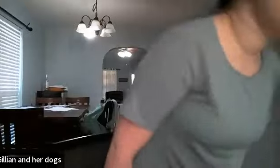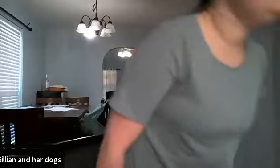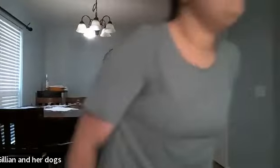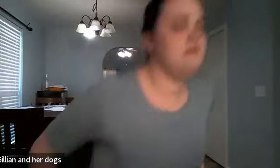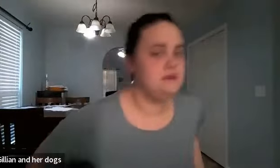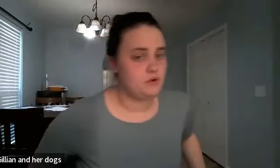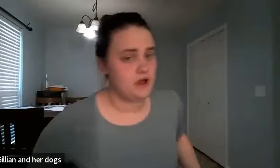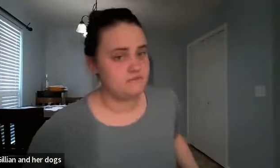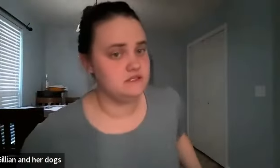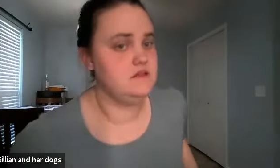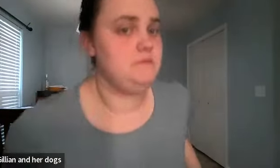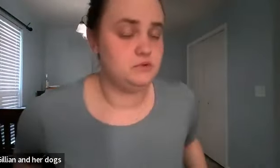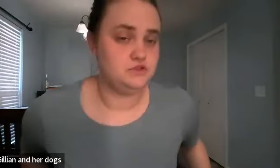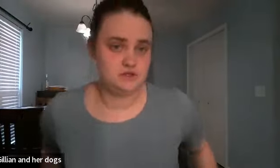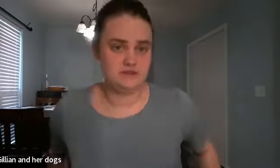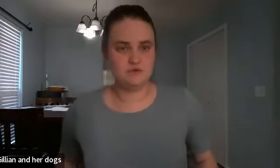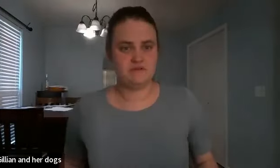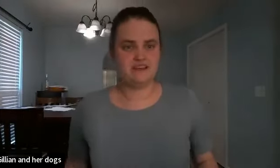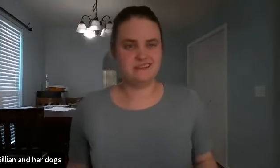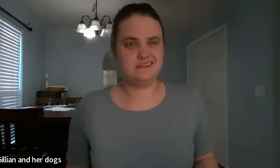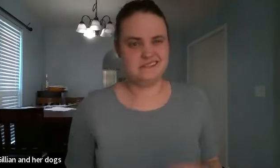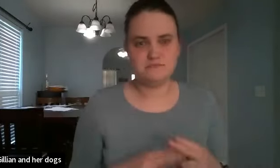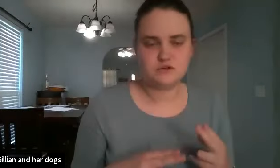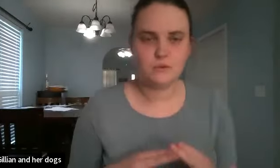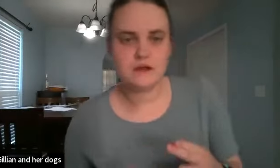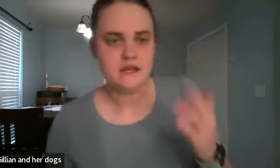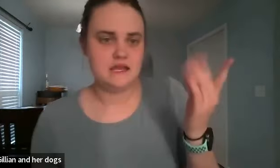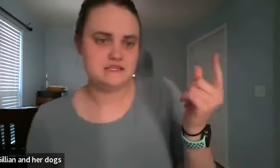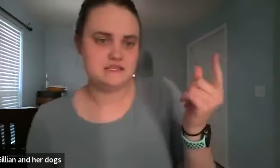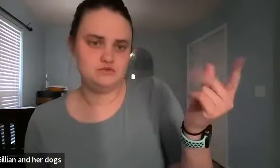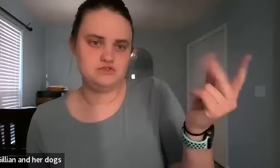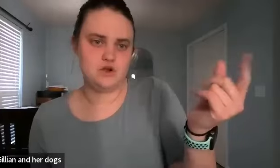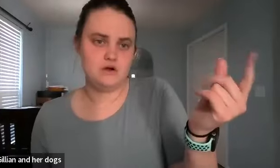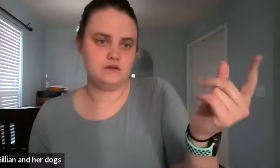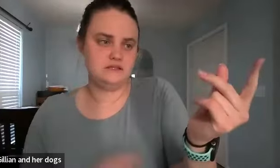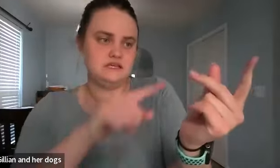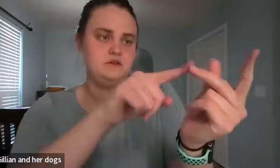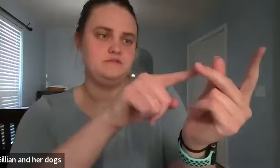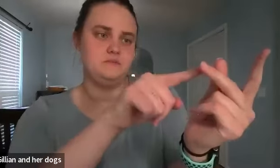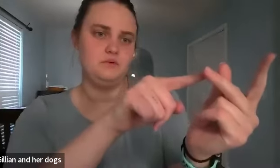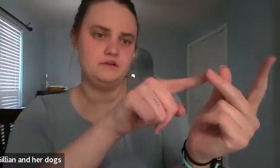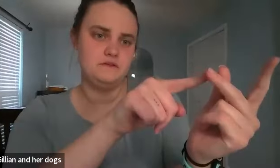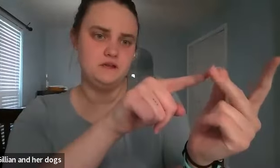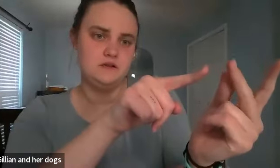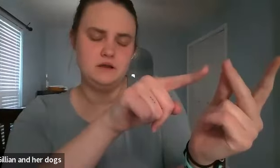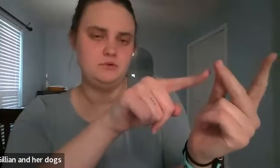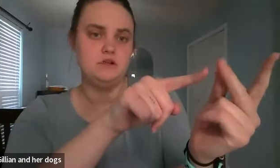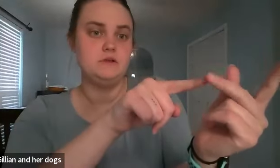Another one that people do that's more like a simpler one is they go dog. It's like you have your your middle